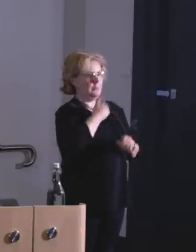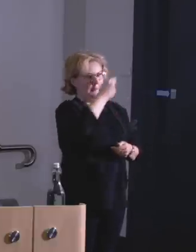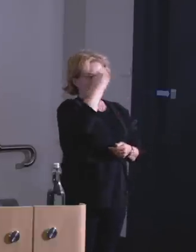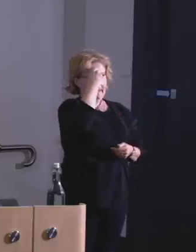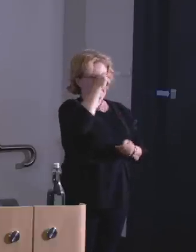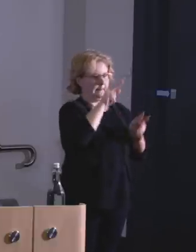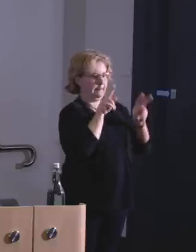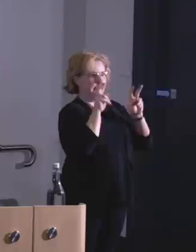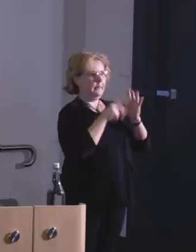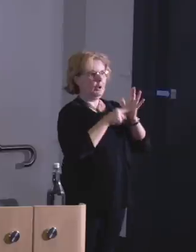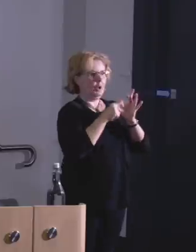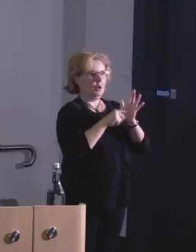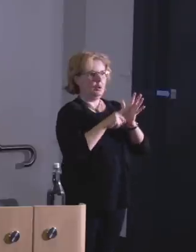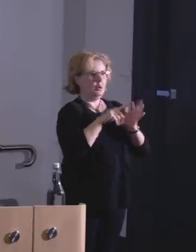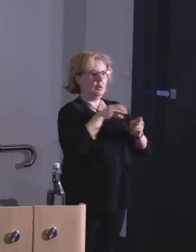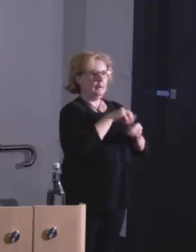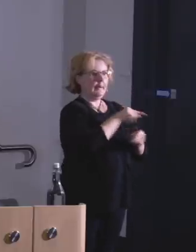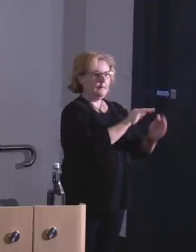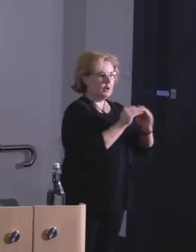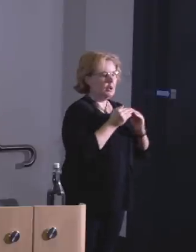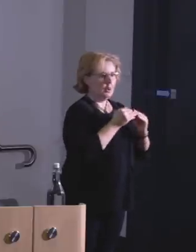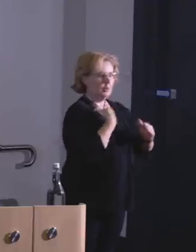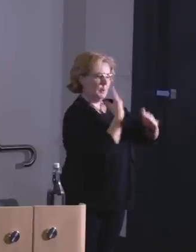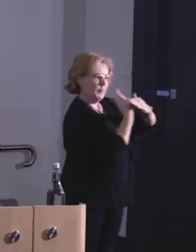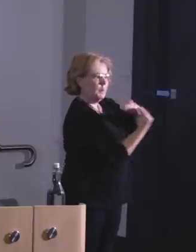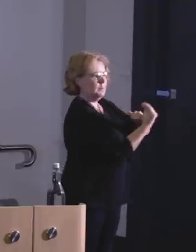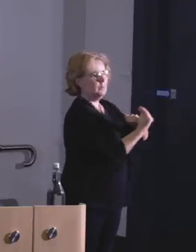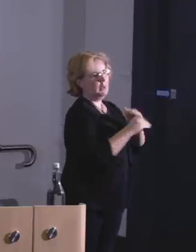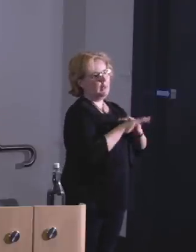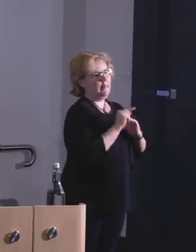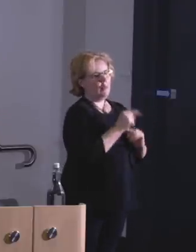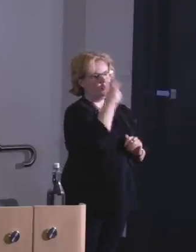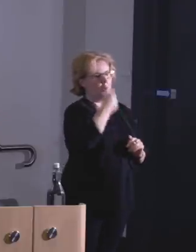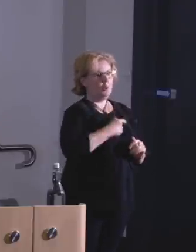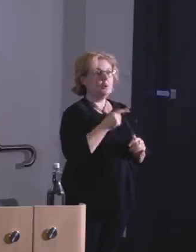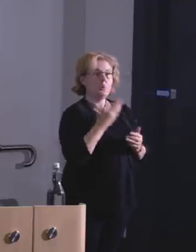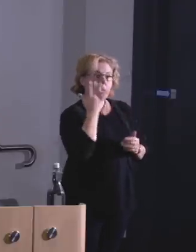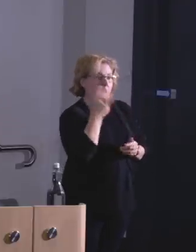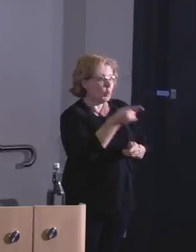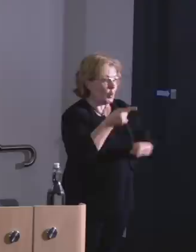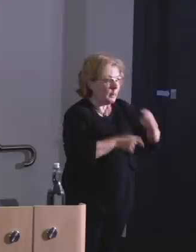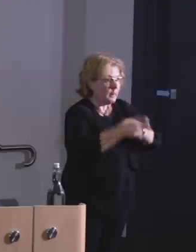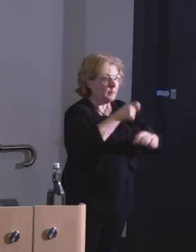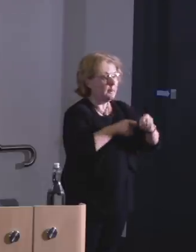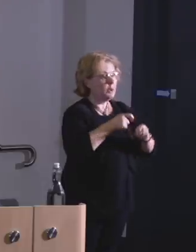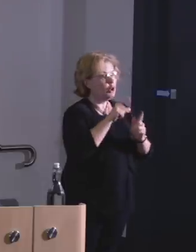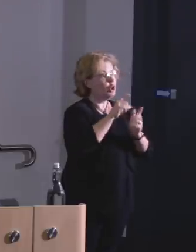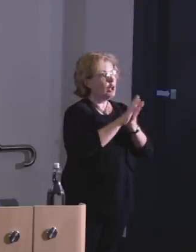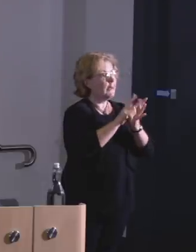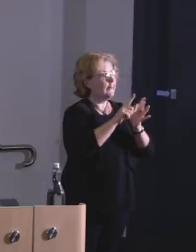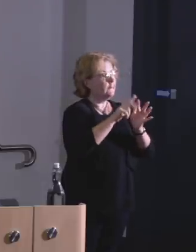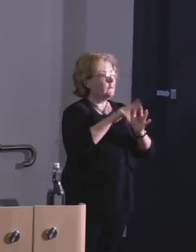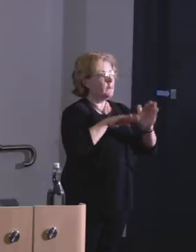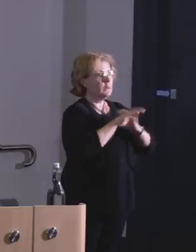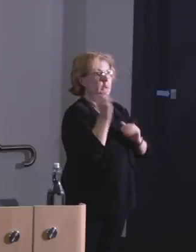myself in that role. Because essentially when you become a chief in Samoa, a family,